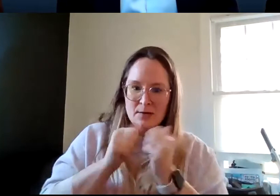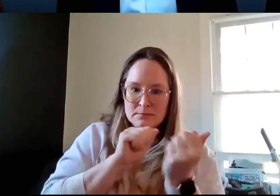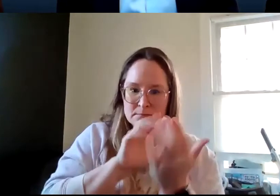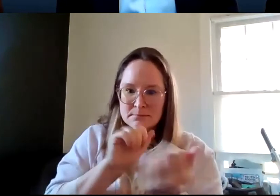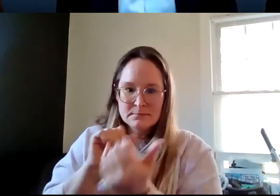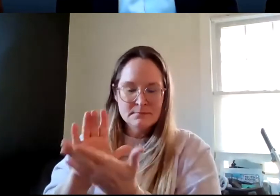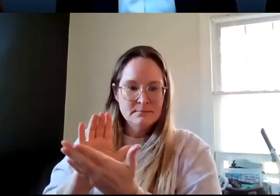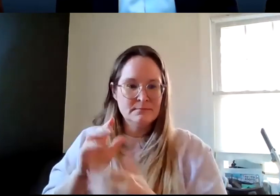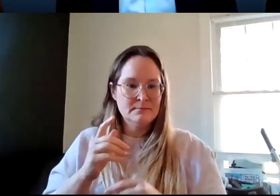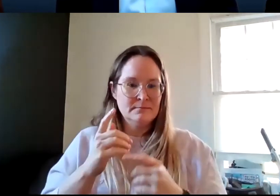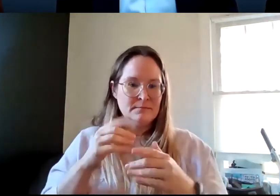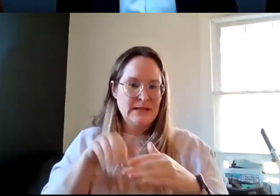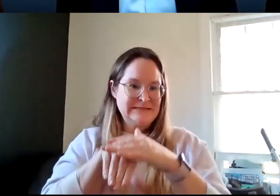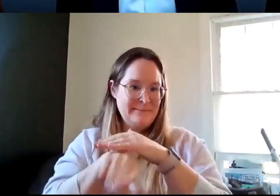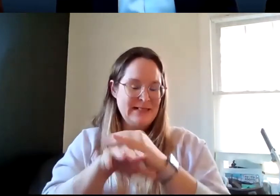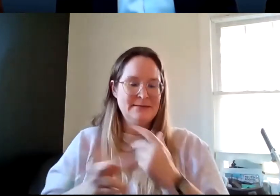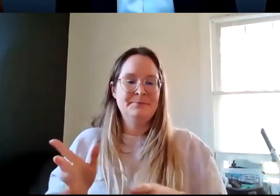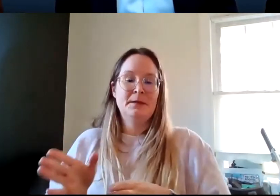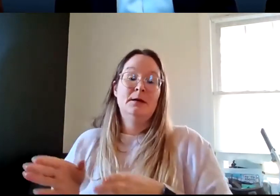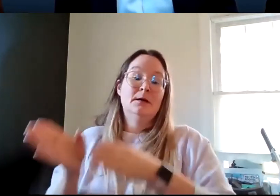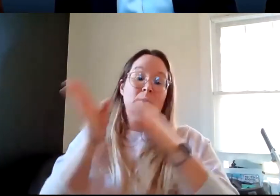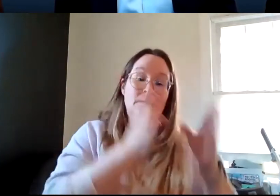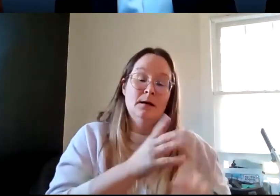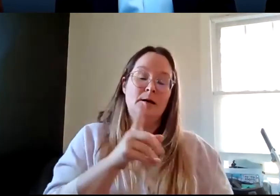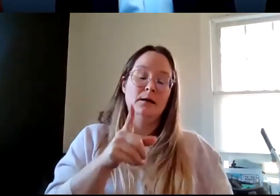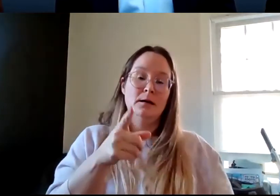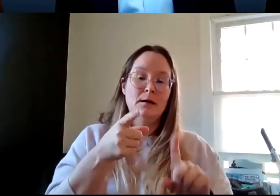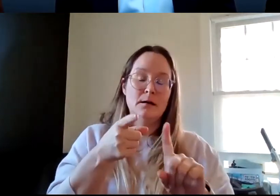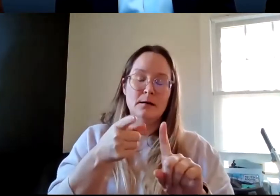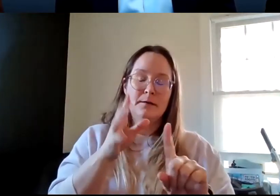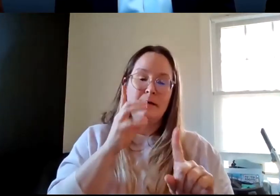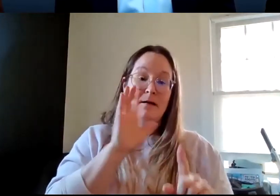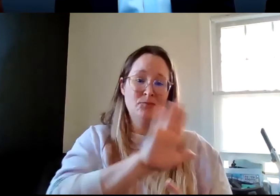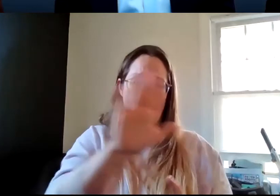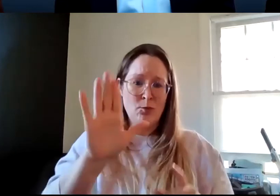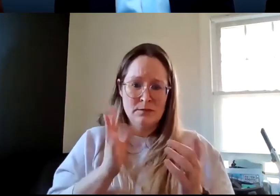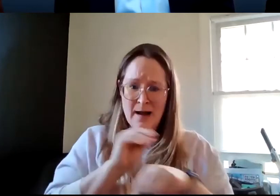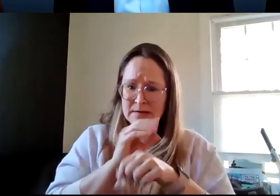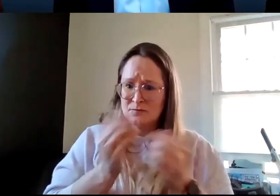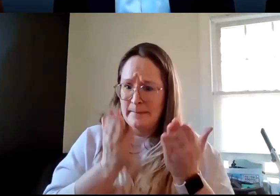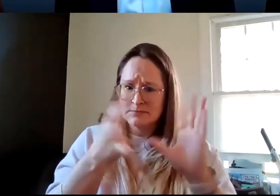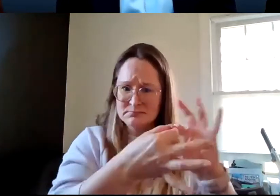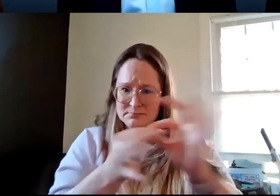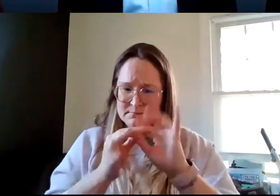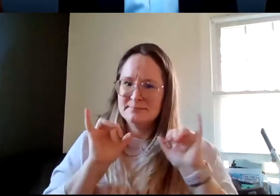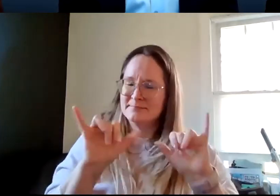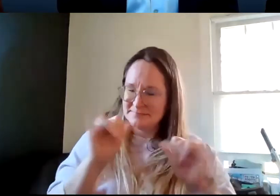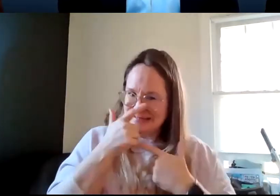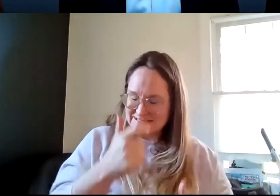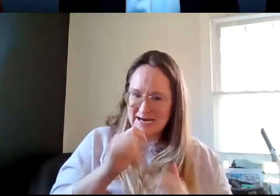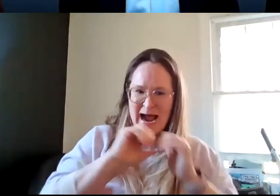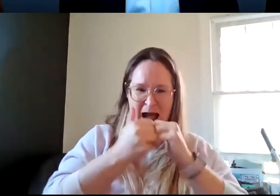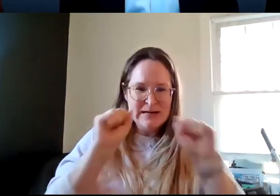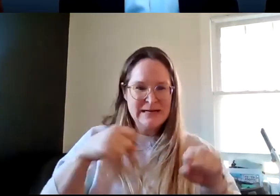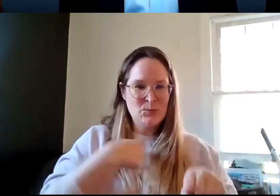thinking outside the box, you know, how to approach different things now because we're basically a virtual place, but how to get the word out there.